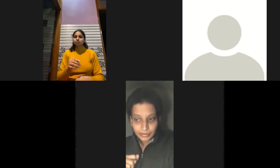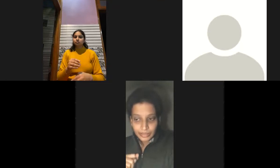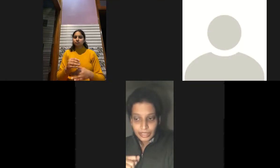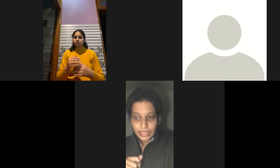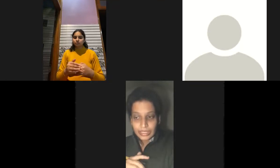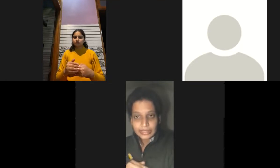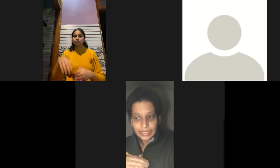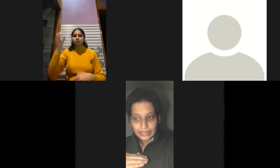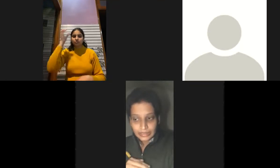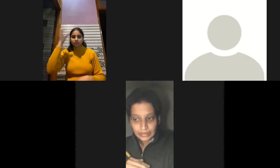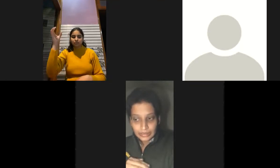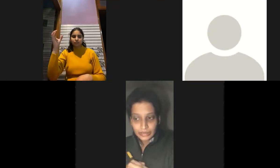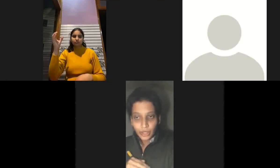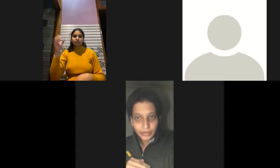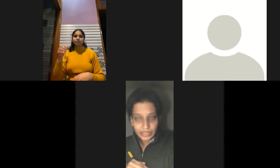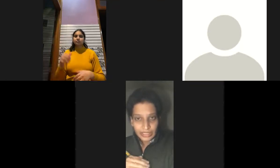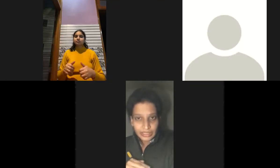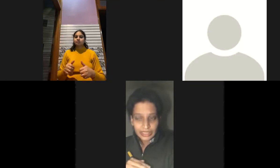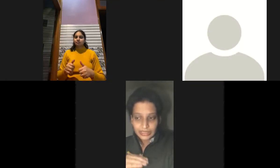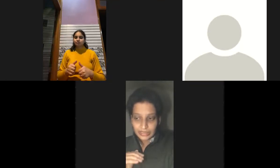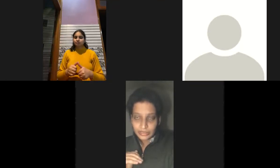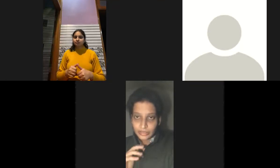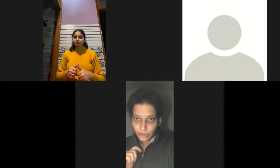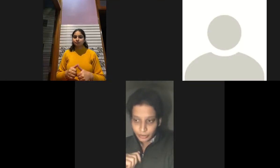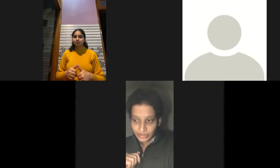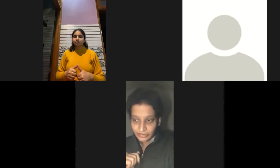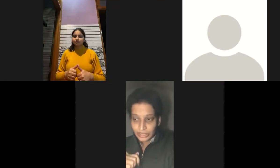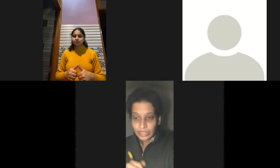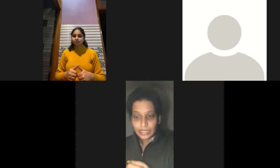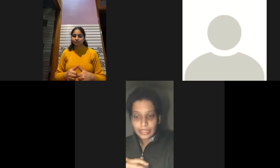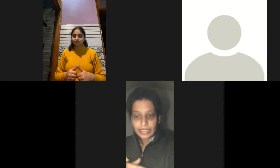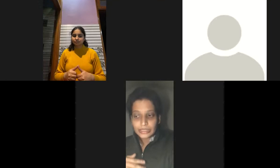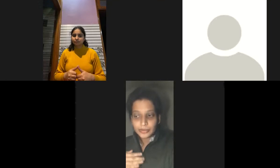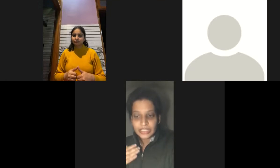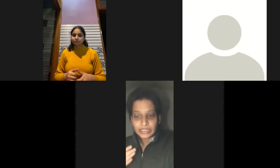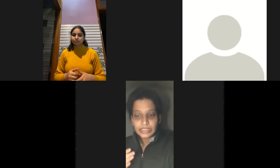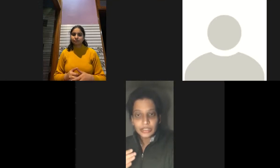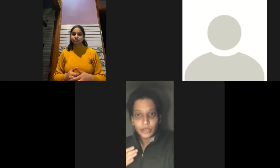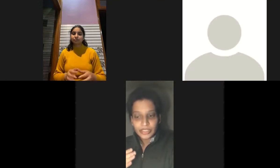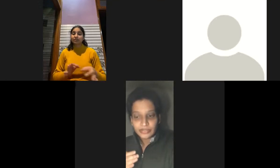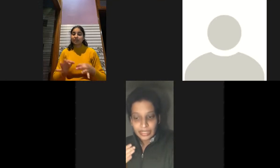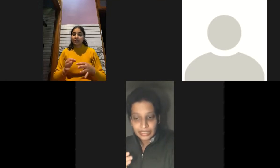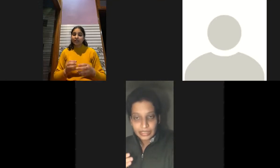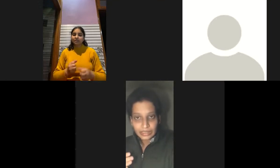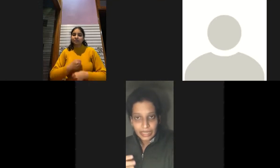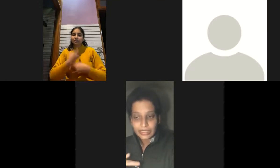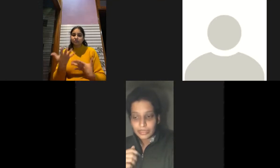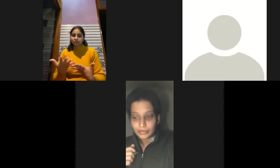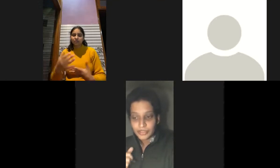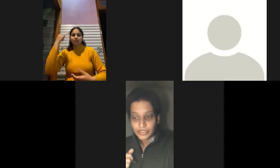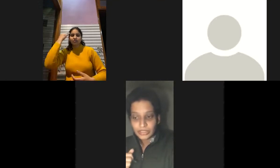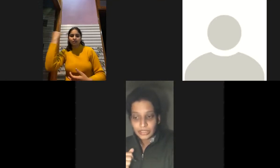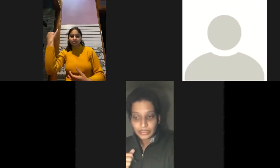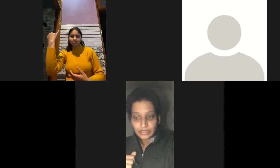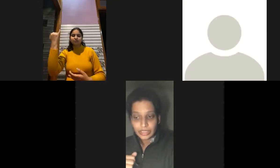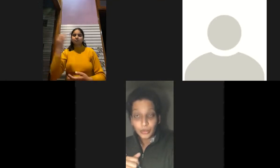concept, in its essence, is in its essence normative. It expresses normative ideas and